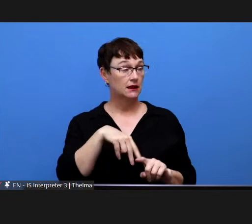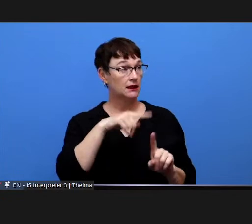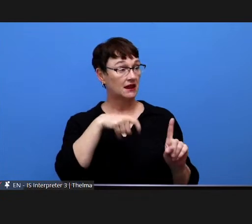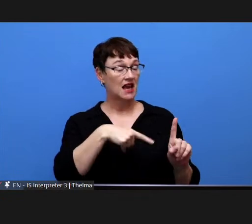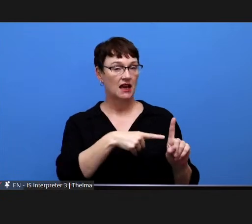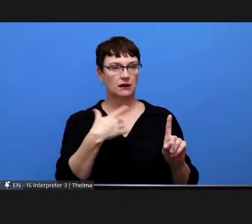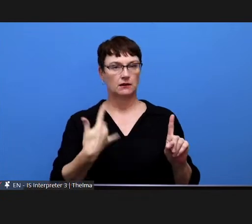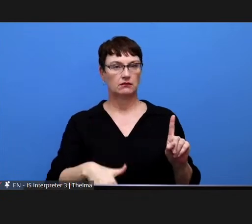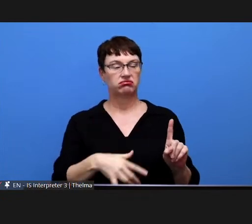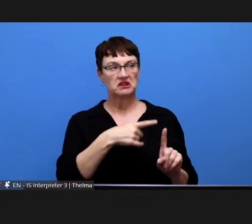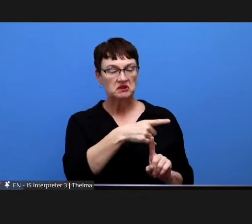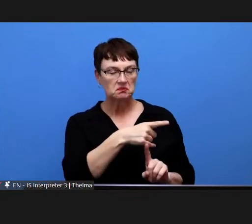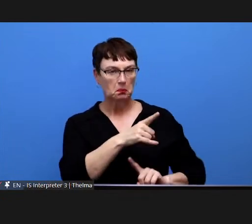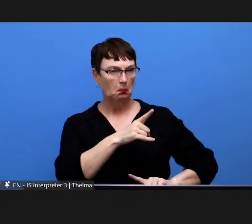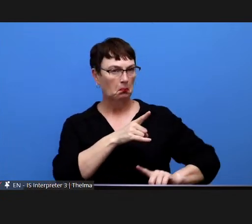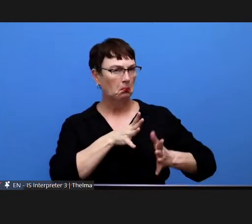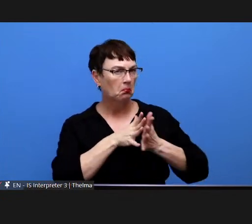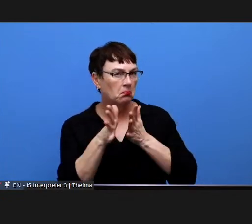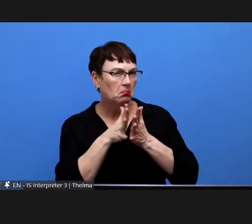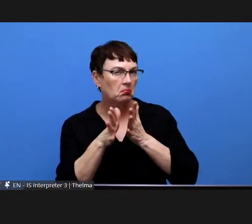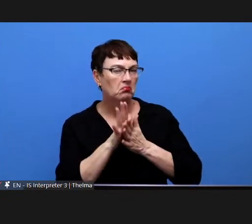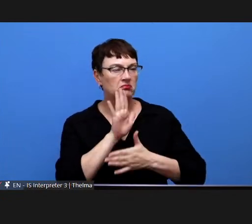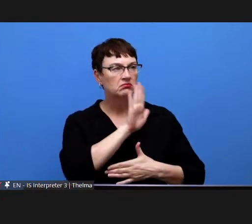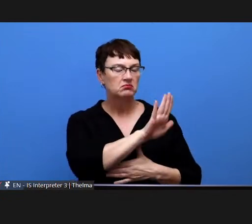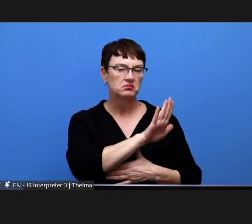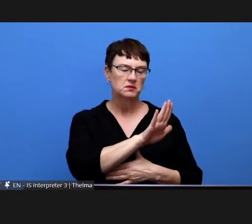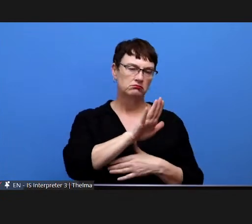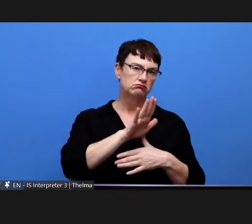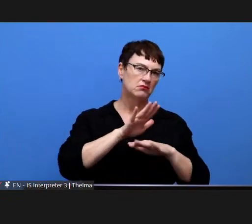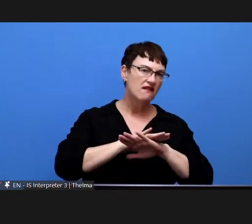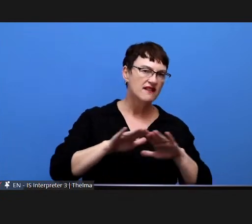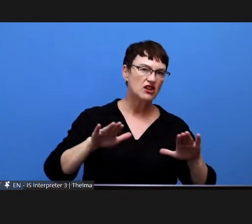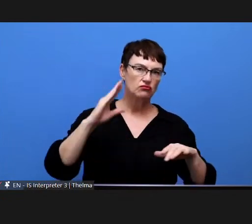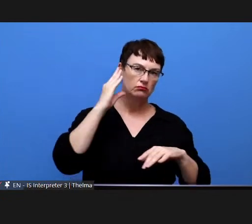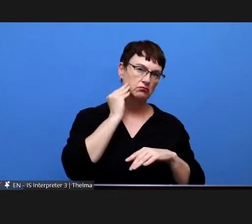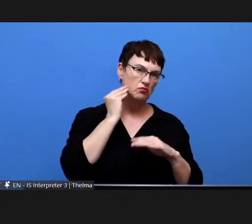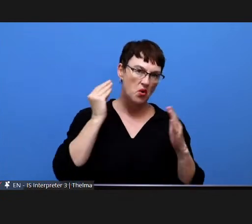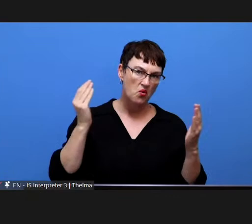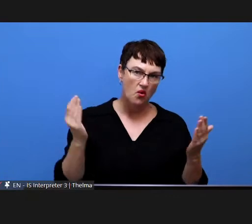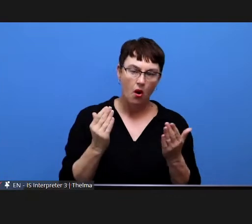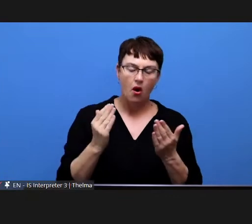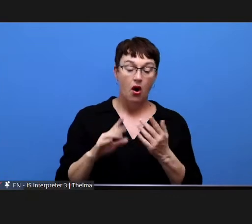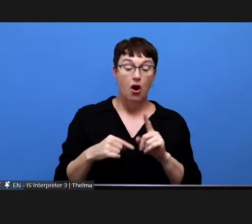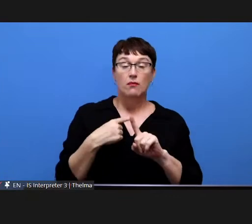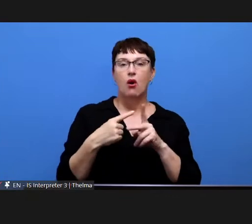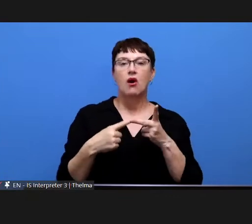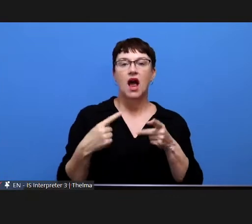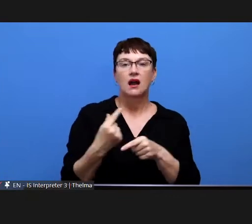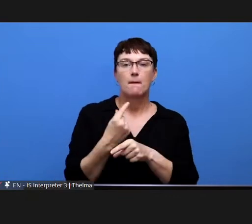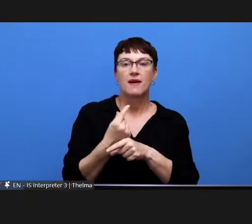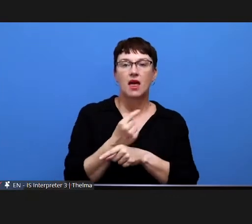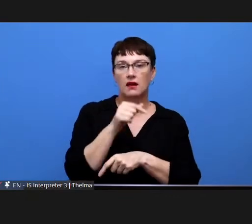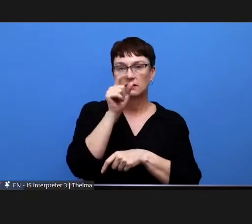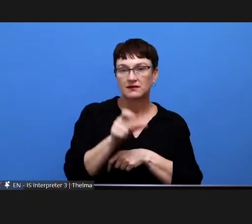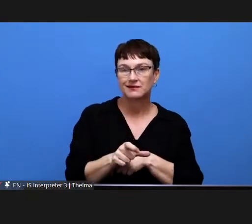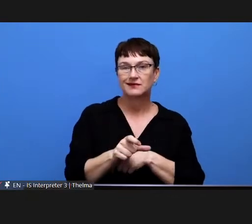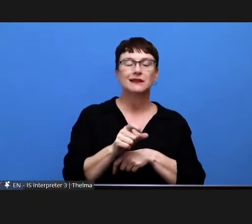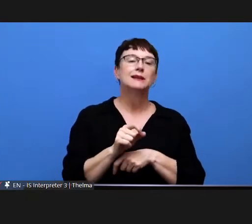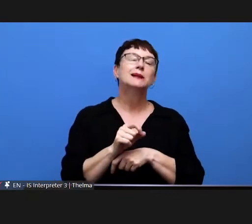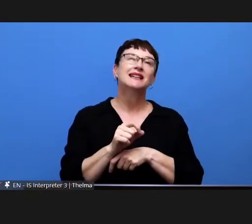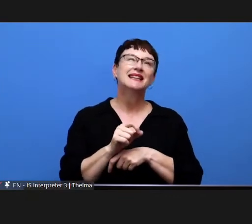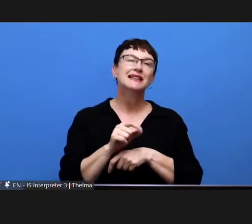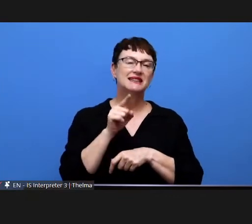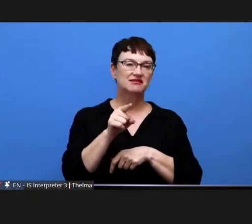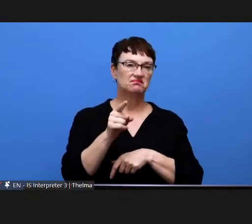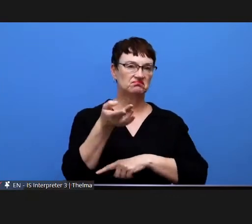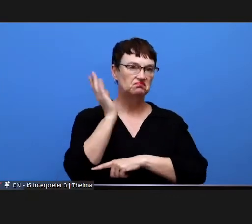then his experience, his lesson learned. And I hear also my brother from Gambia. One thing that I see very clearly